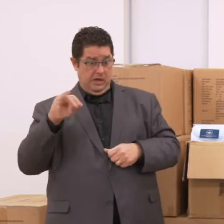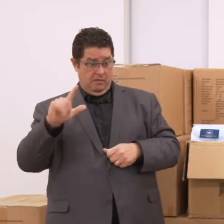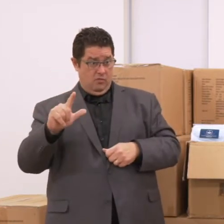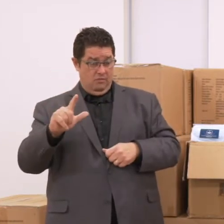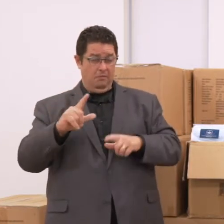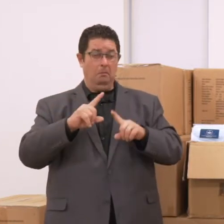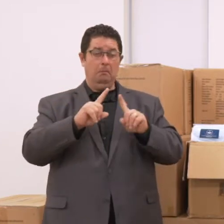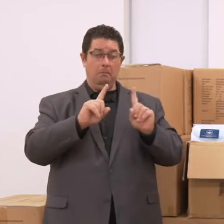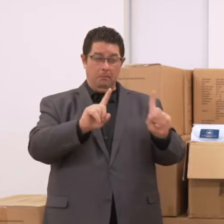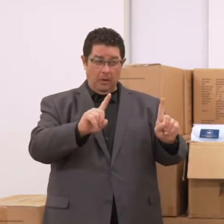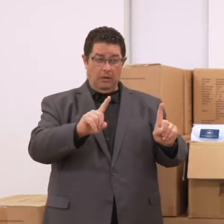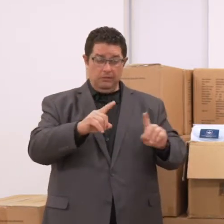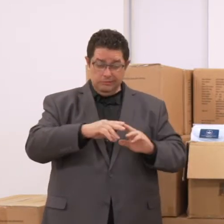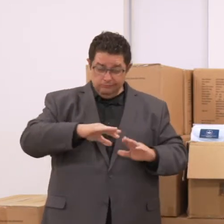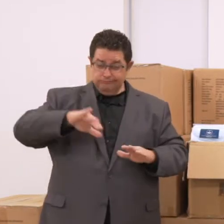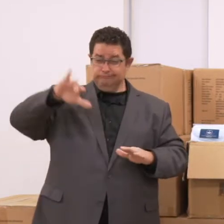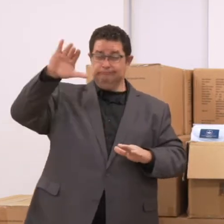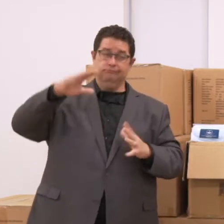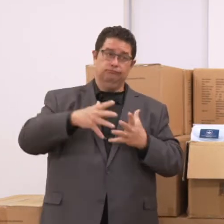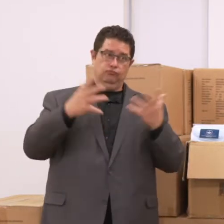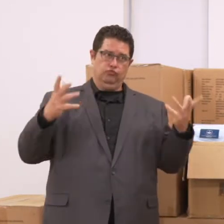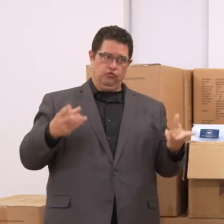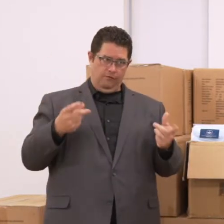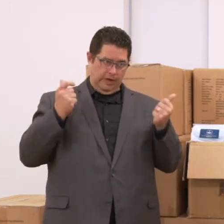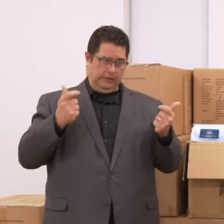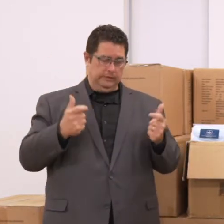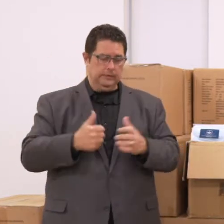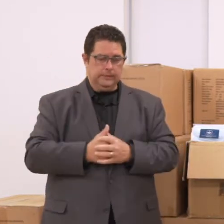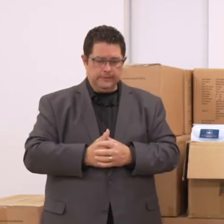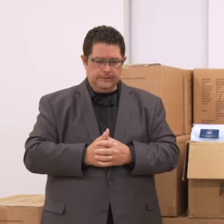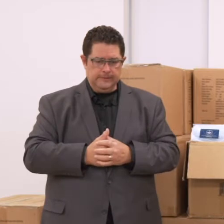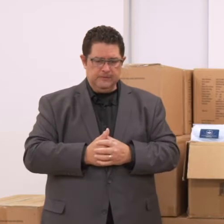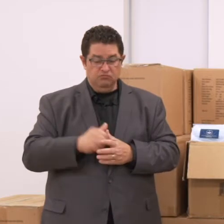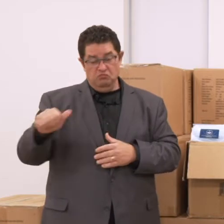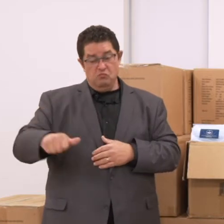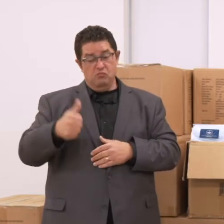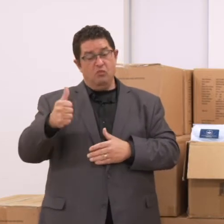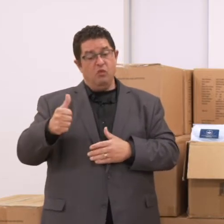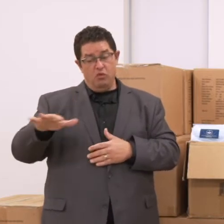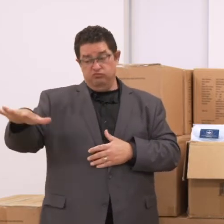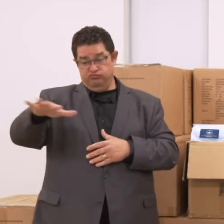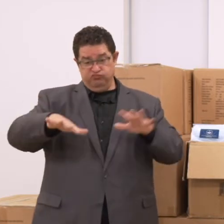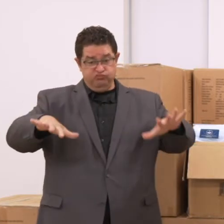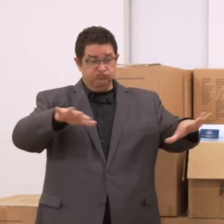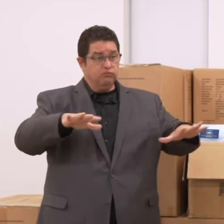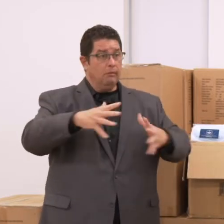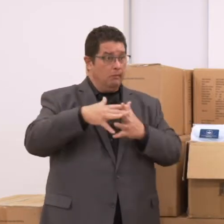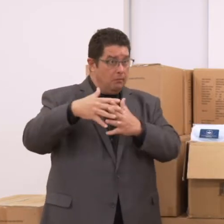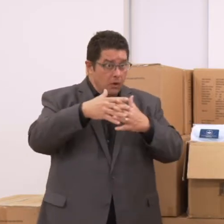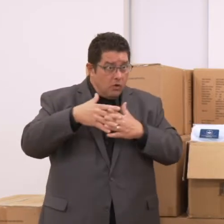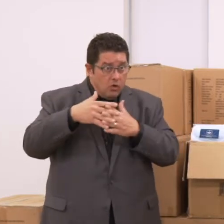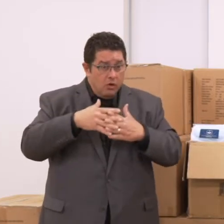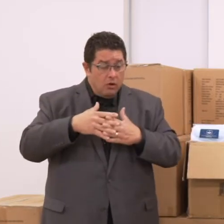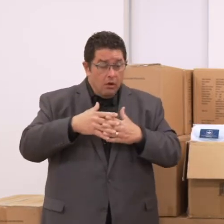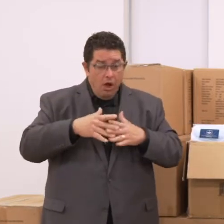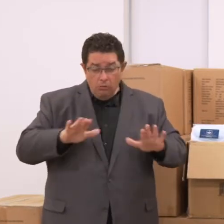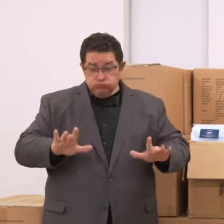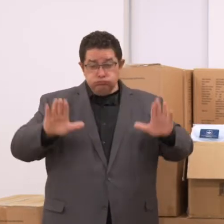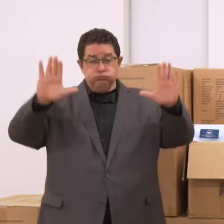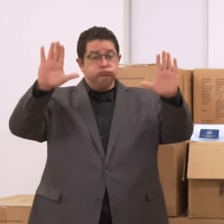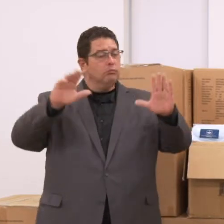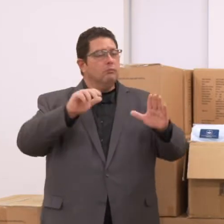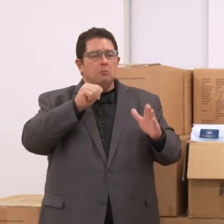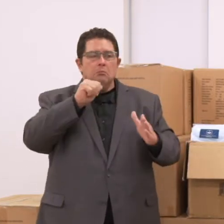fast. Our rate is increasing, perhaps not as much as other places, but it is increasing at an alarming